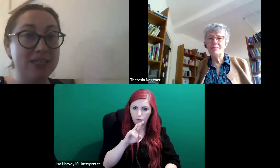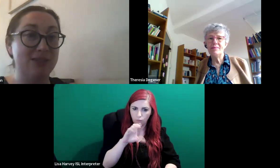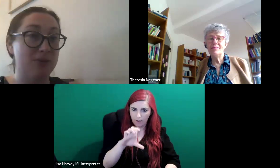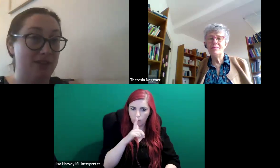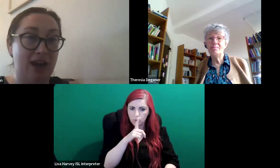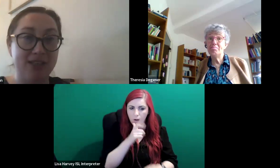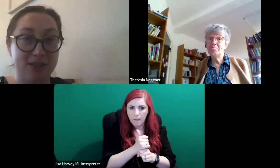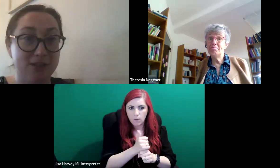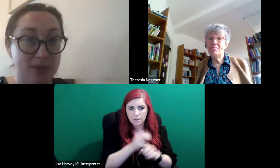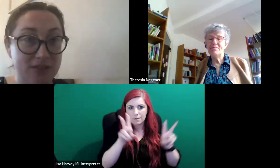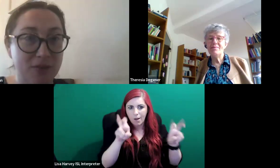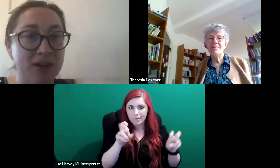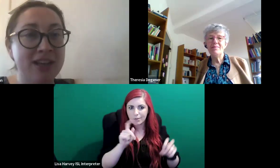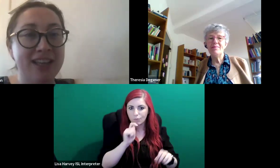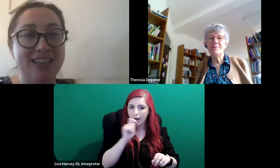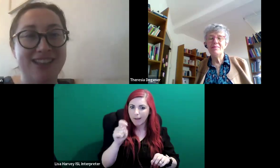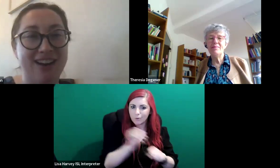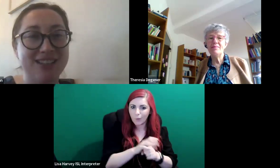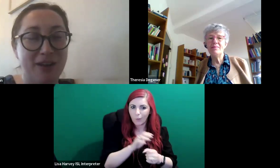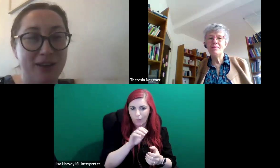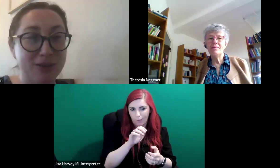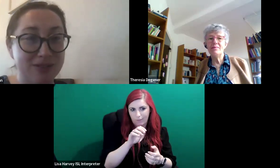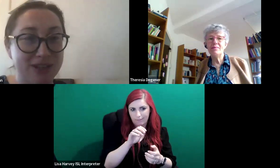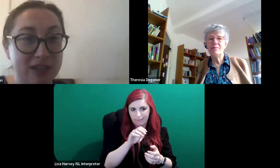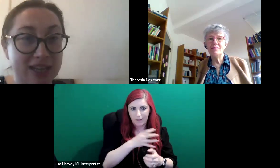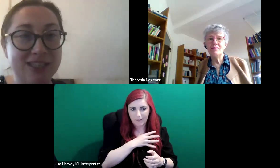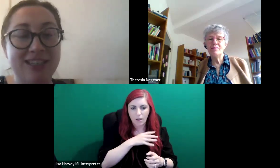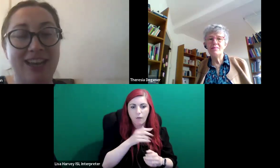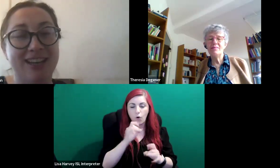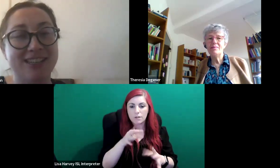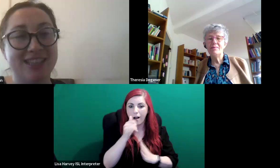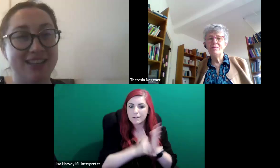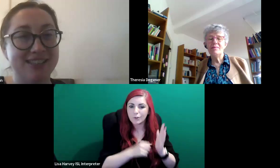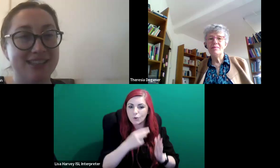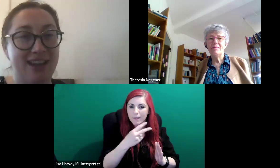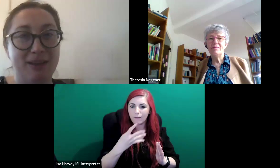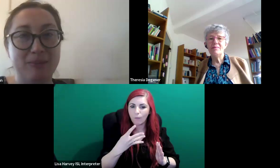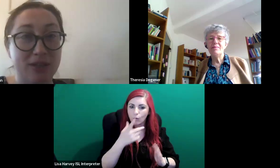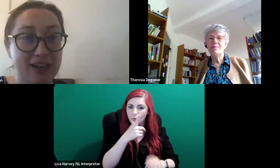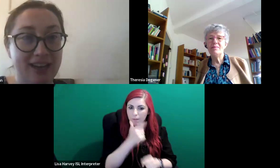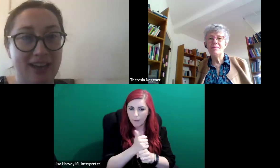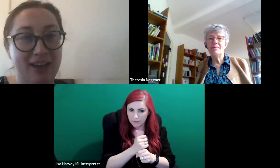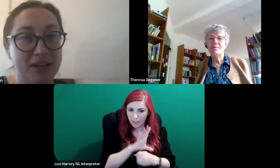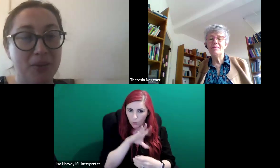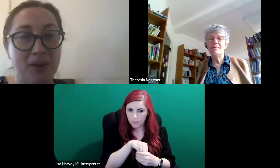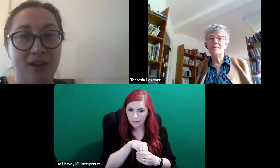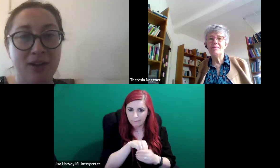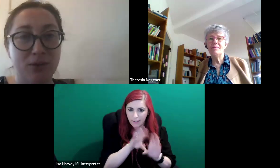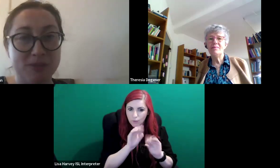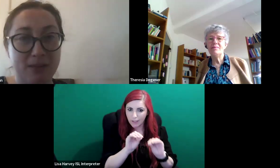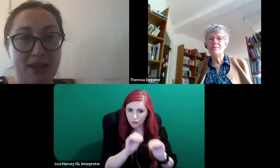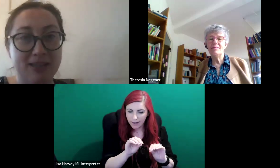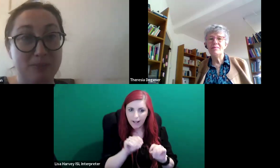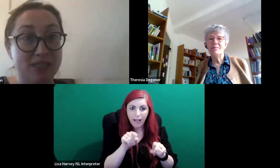to the committee? So Article 24 is the article on inclusive education, and that is certainly an area